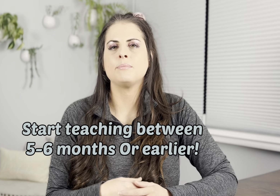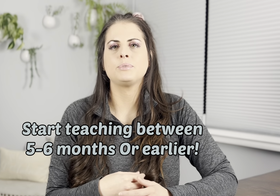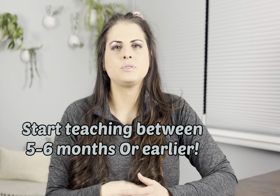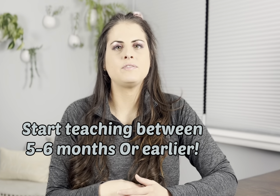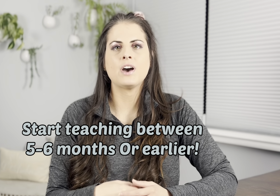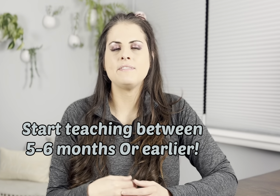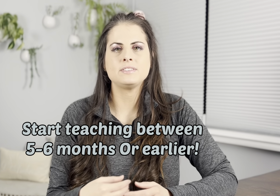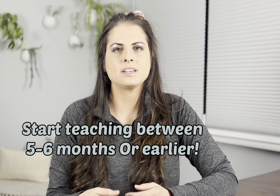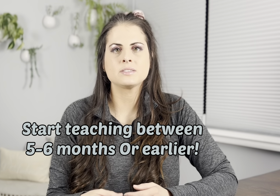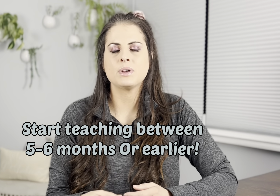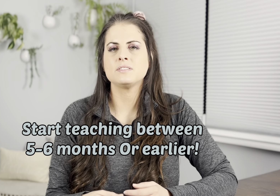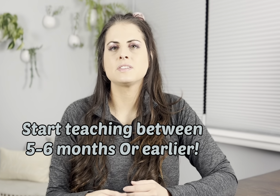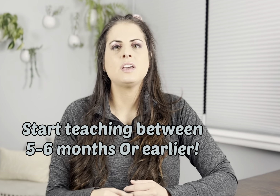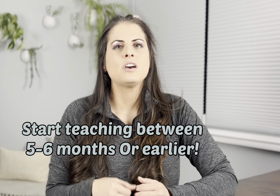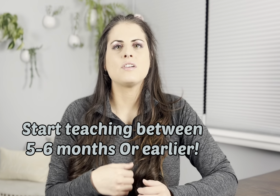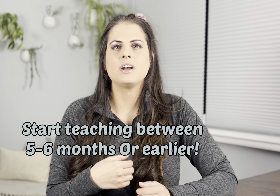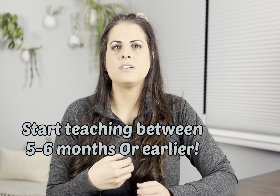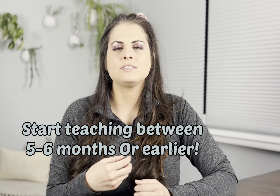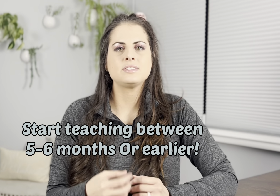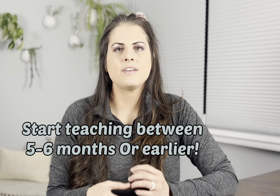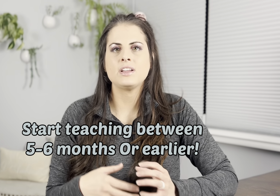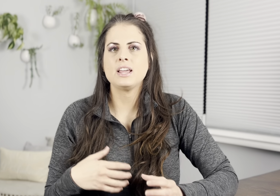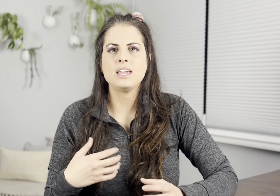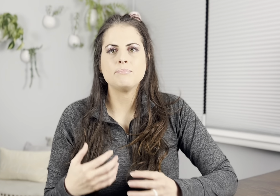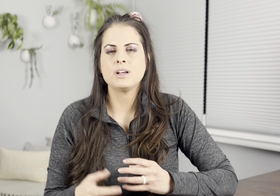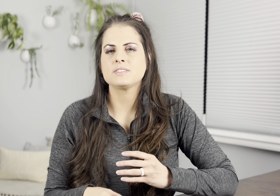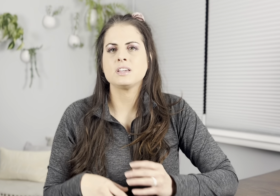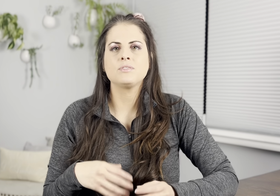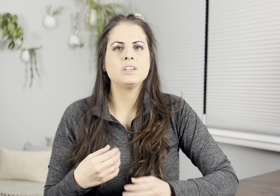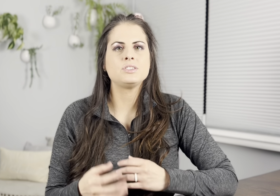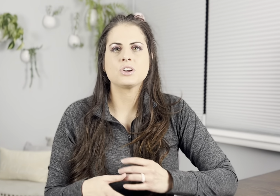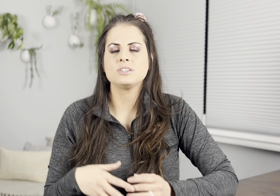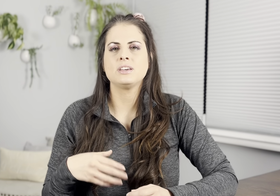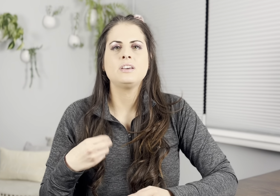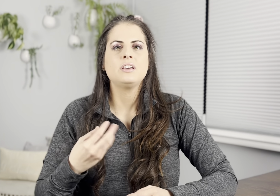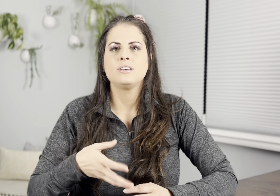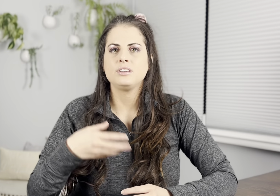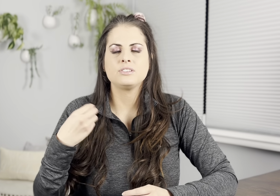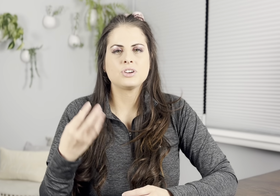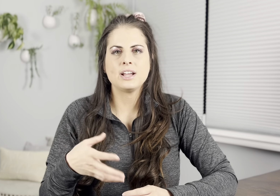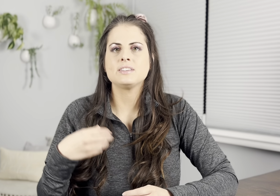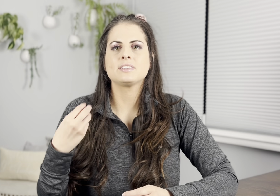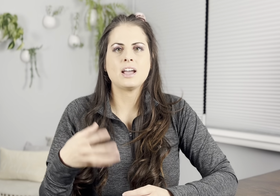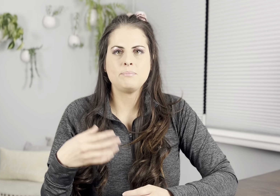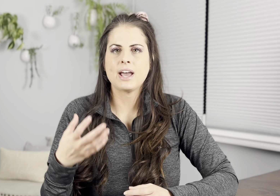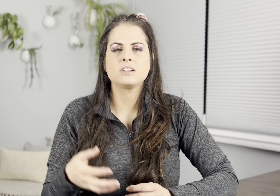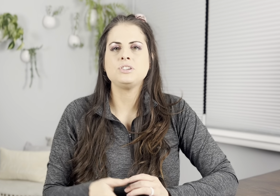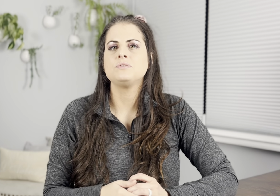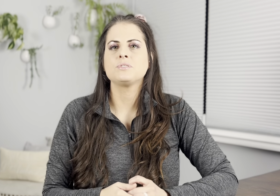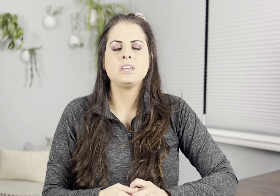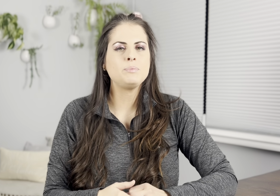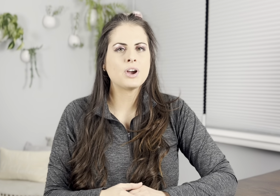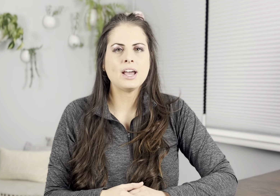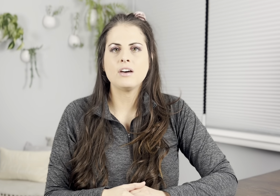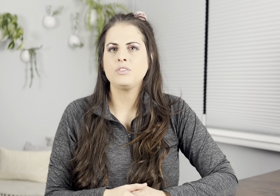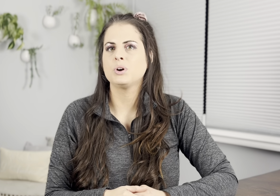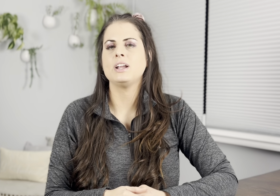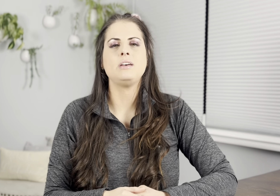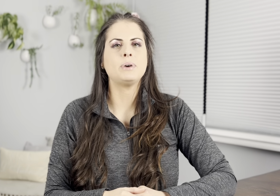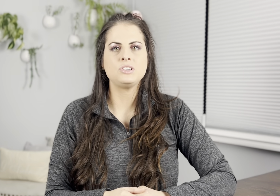between 5 and 6 months, around 7, 8 months, they really start to trying to sign back to you. So keep your eye out for it. It might just